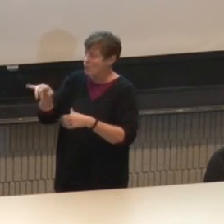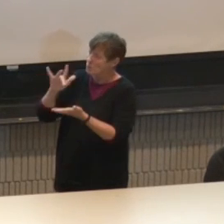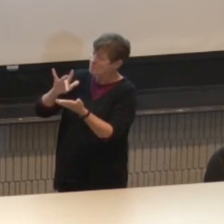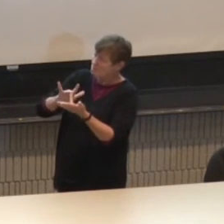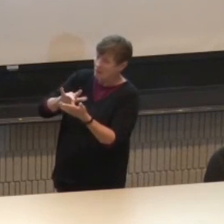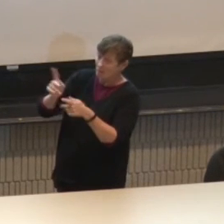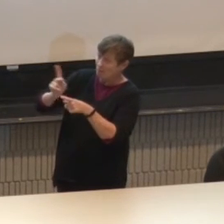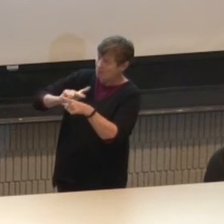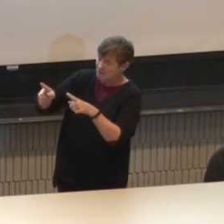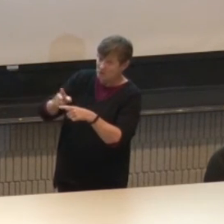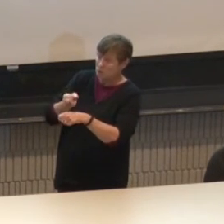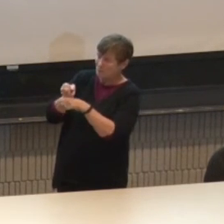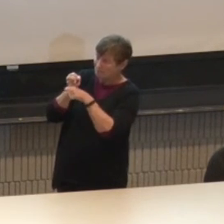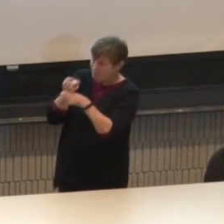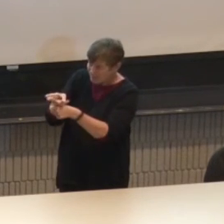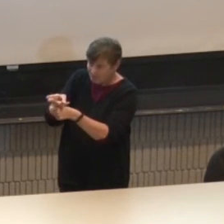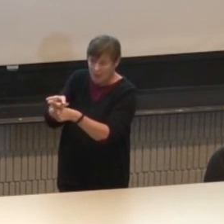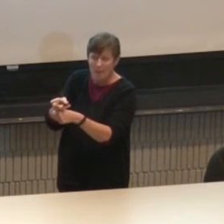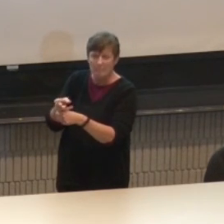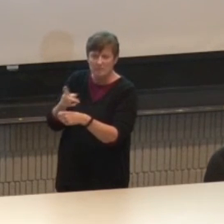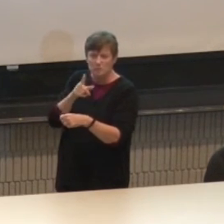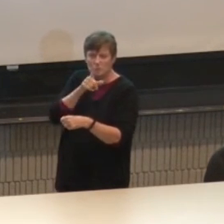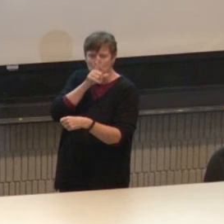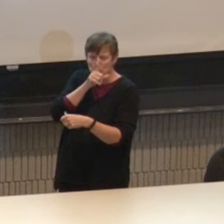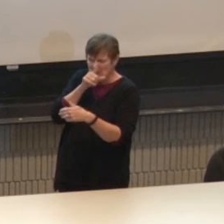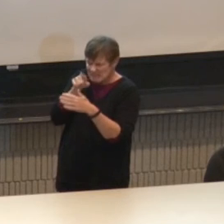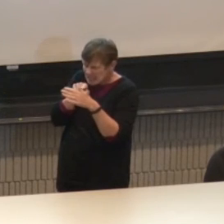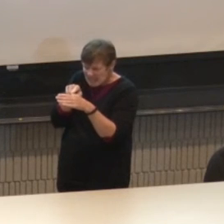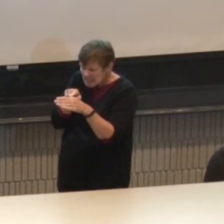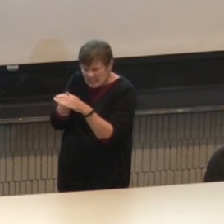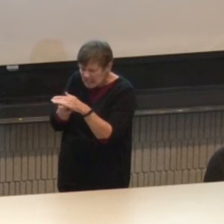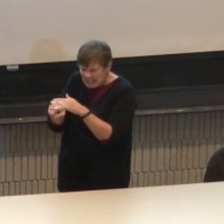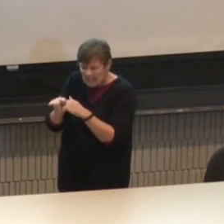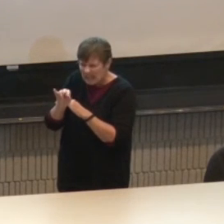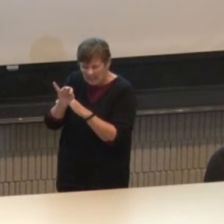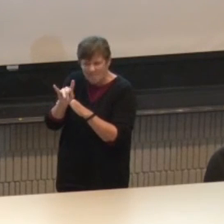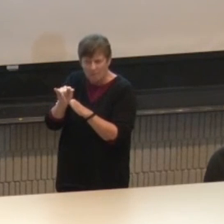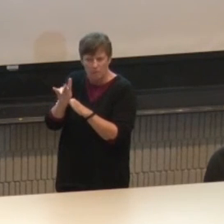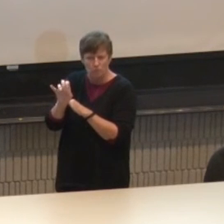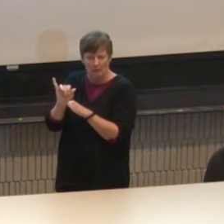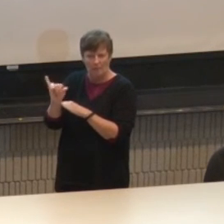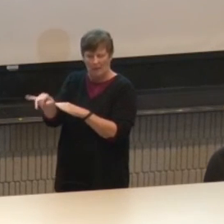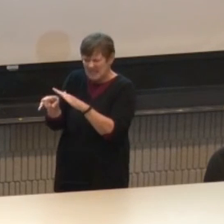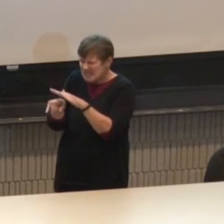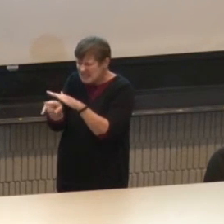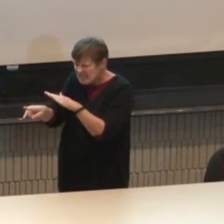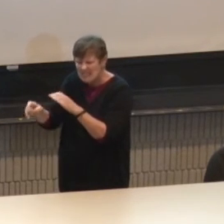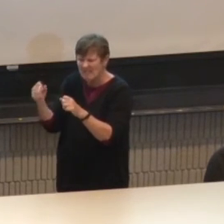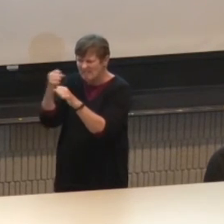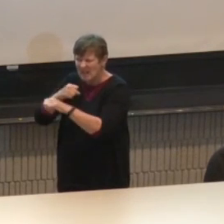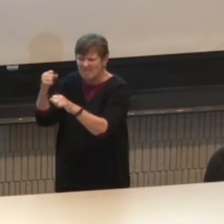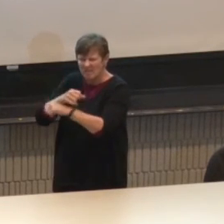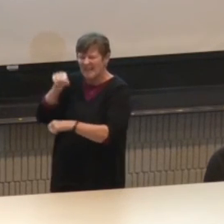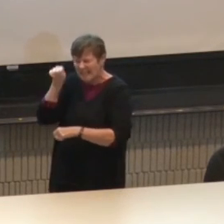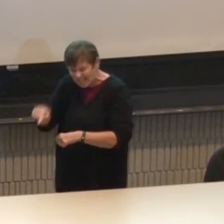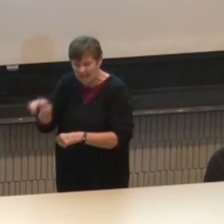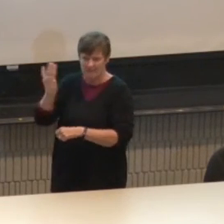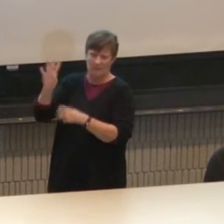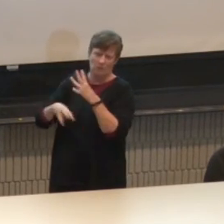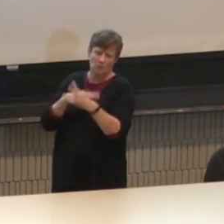to infiltrate it. And so we need students who are willing to go fight that fight in that realm, because as Tim is